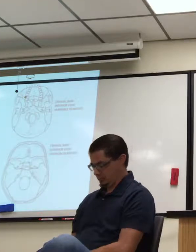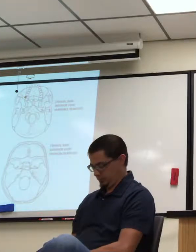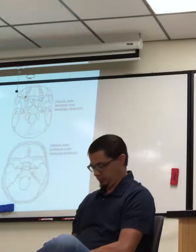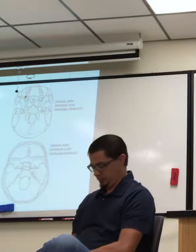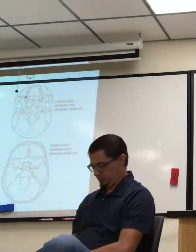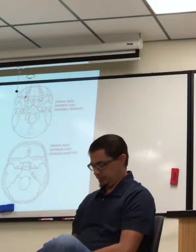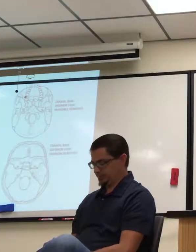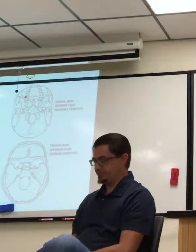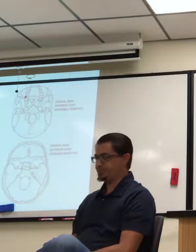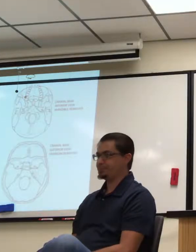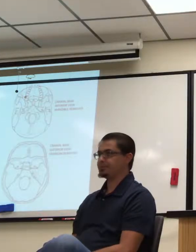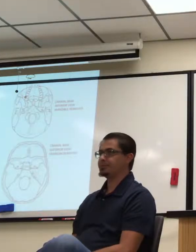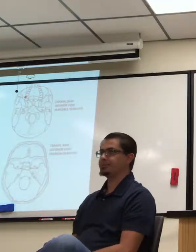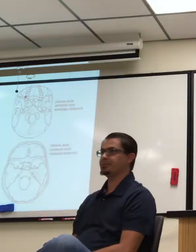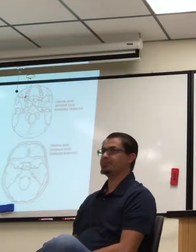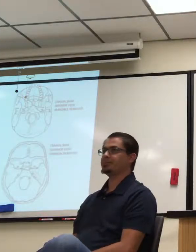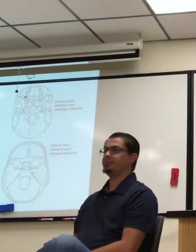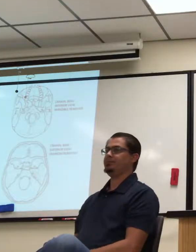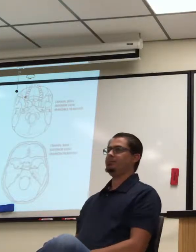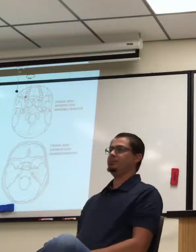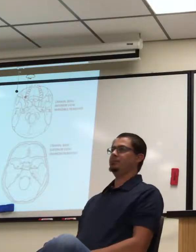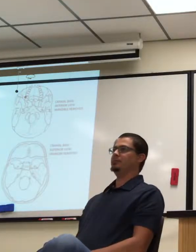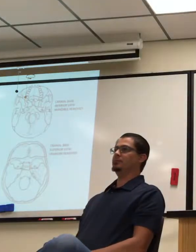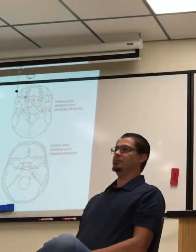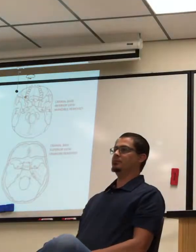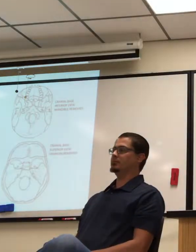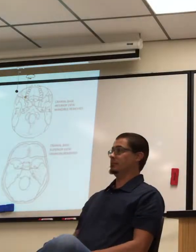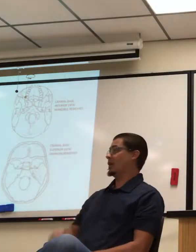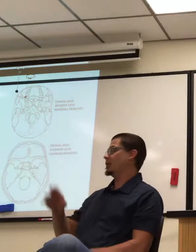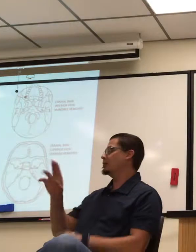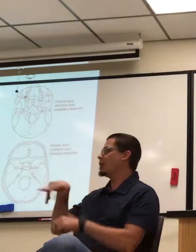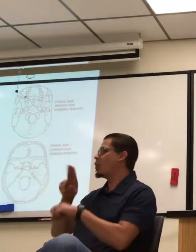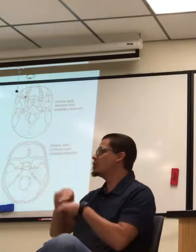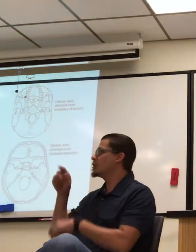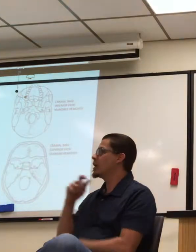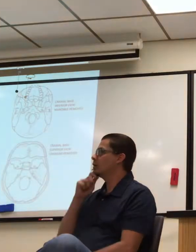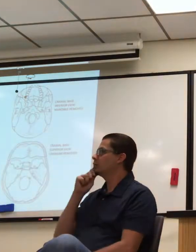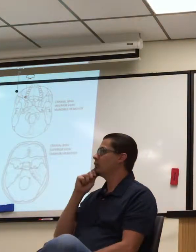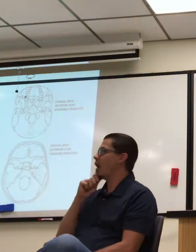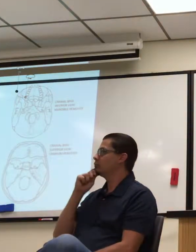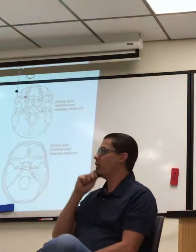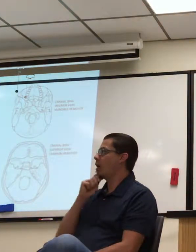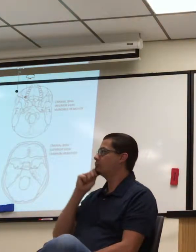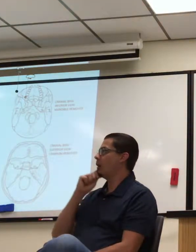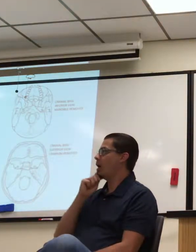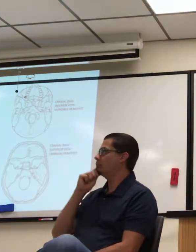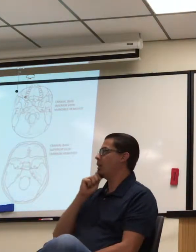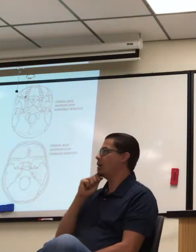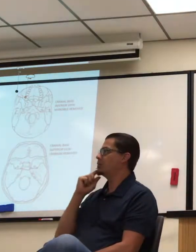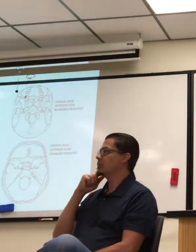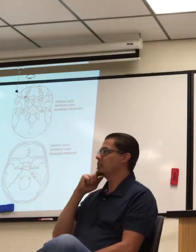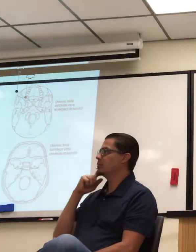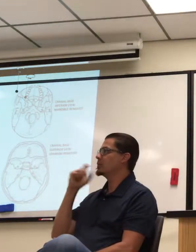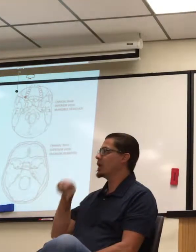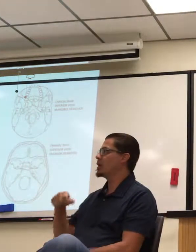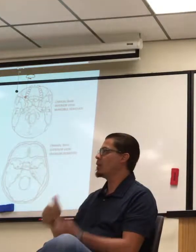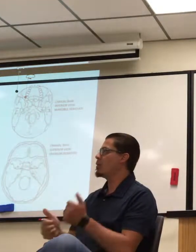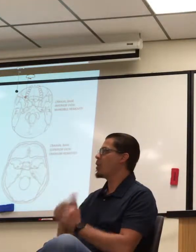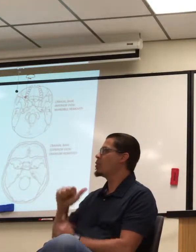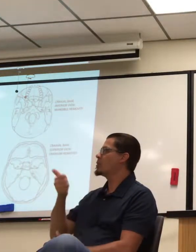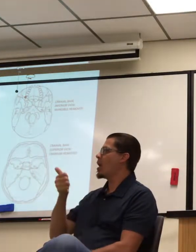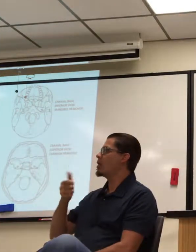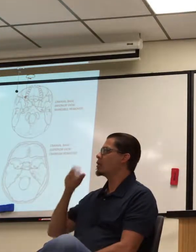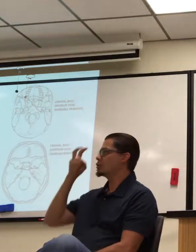joints. Of course, you can move your lower jaw. That's a movable joint, but most other skull bones are